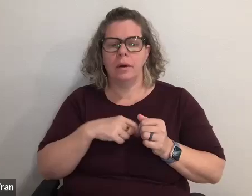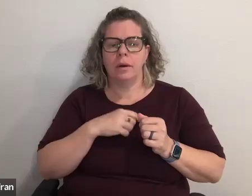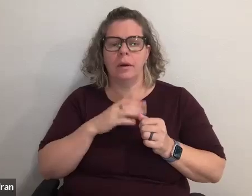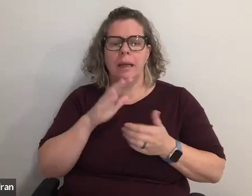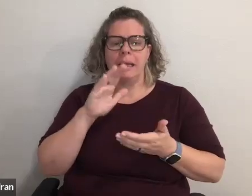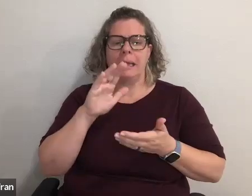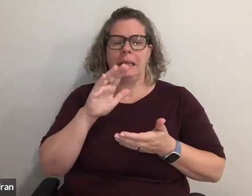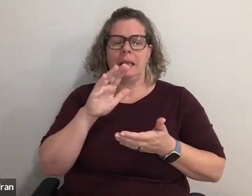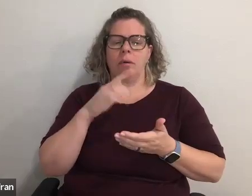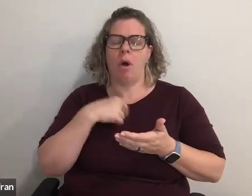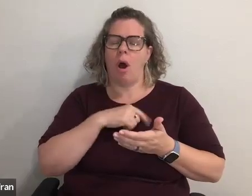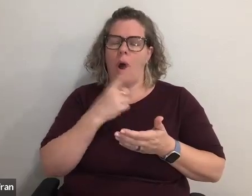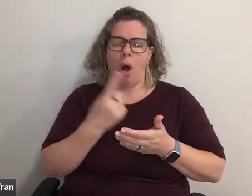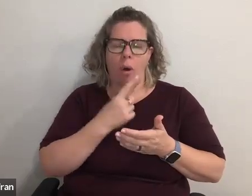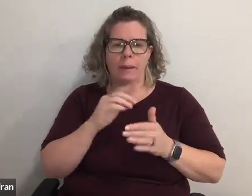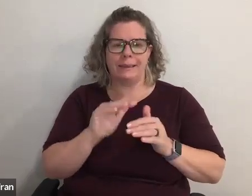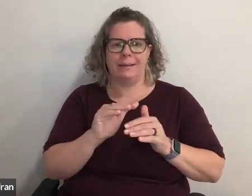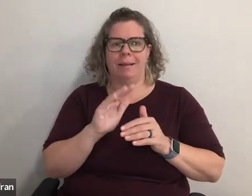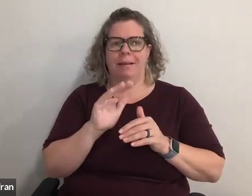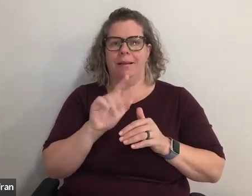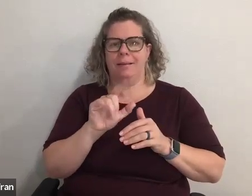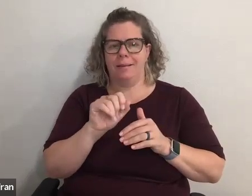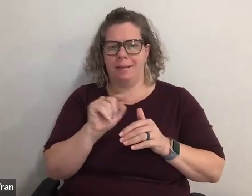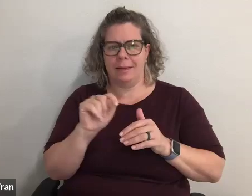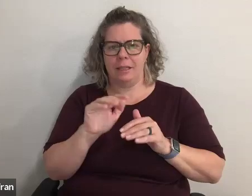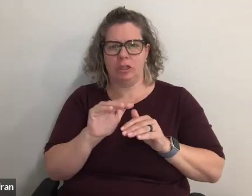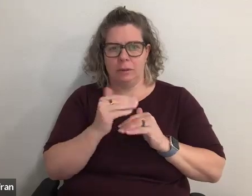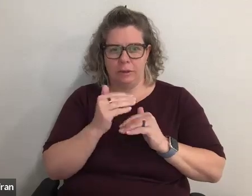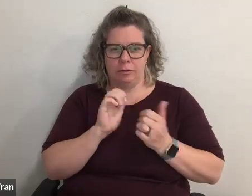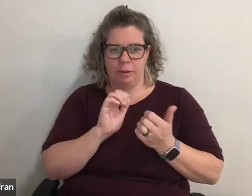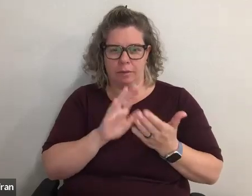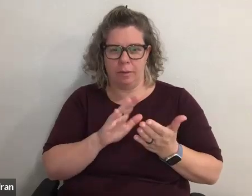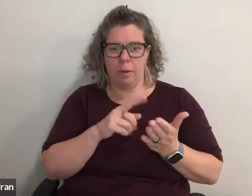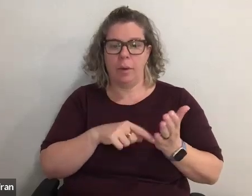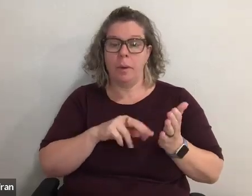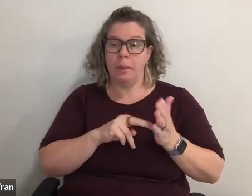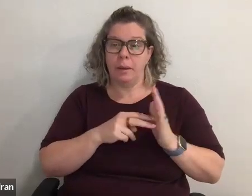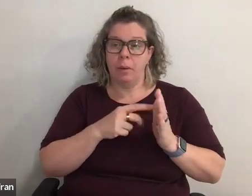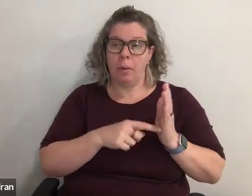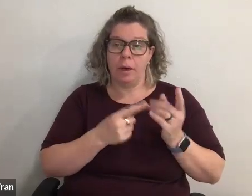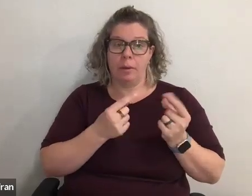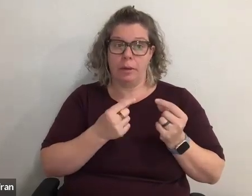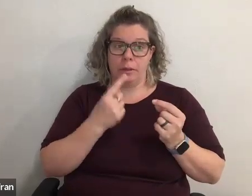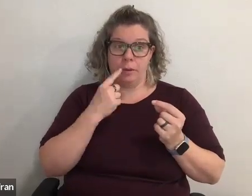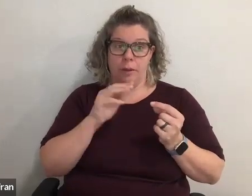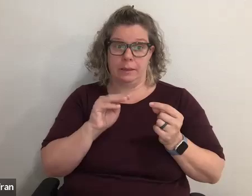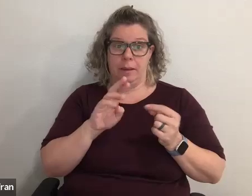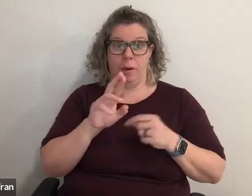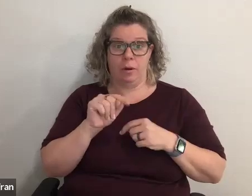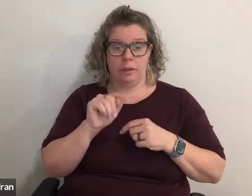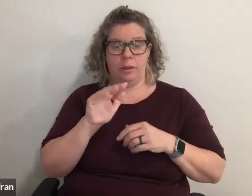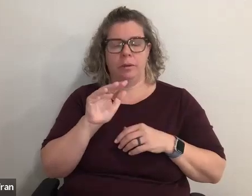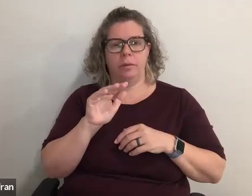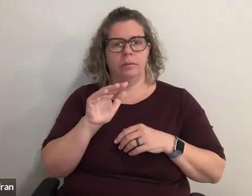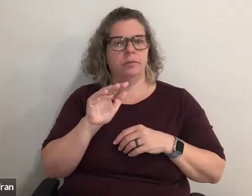least restrictive approach. And so what that means is, what can we do as a mobile response team, for example, to reduce the